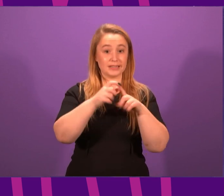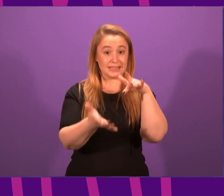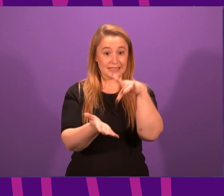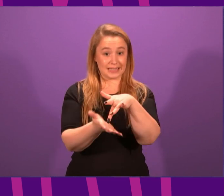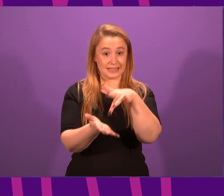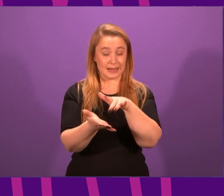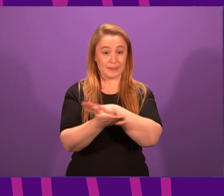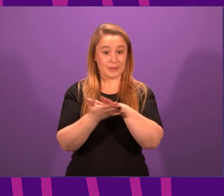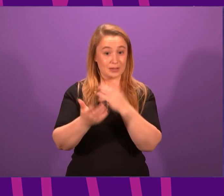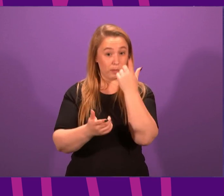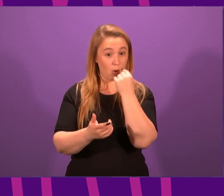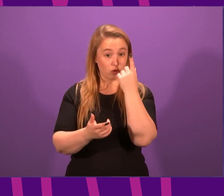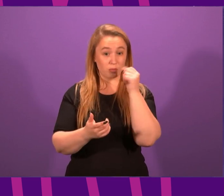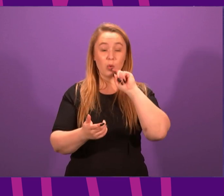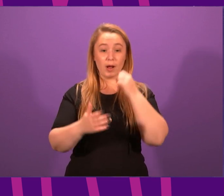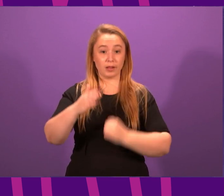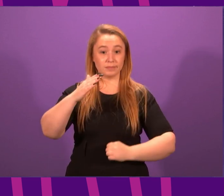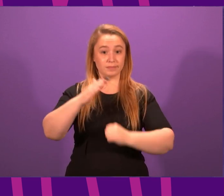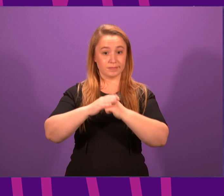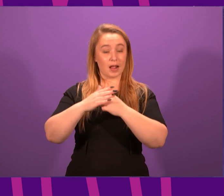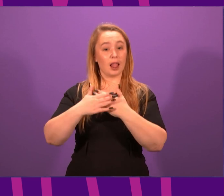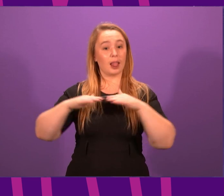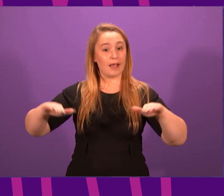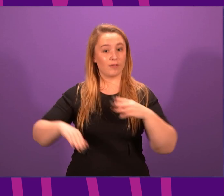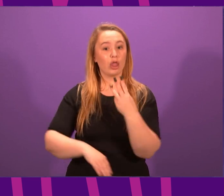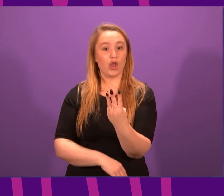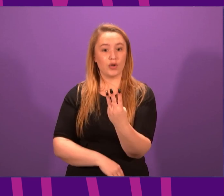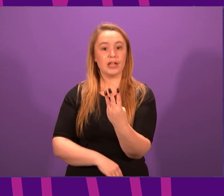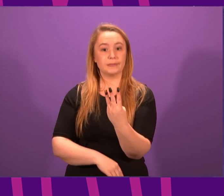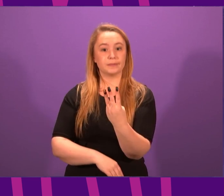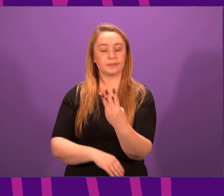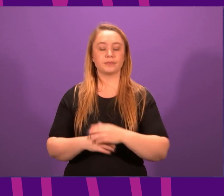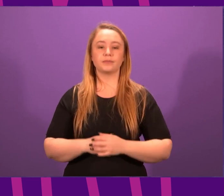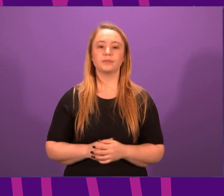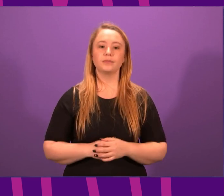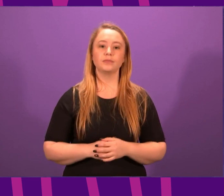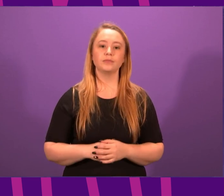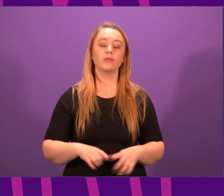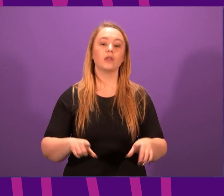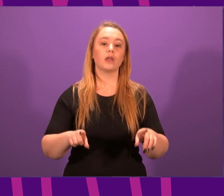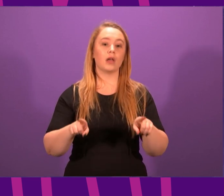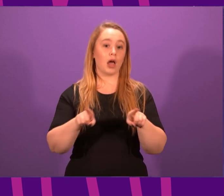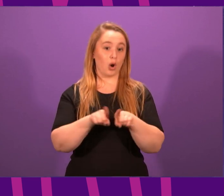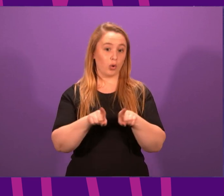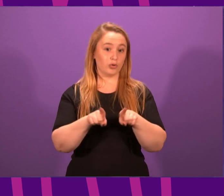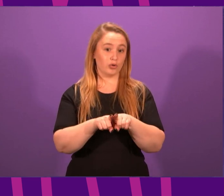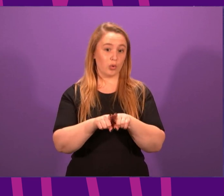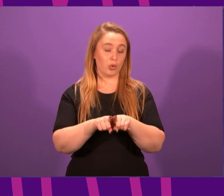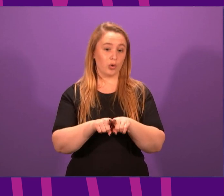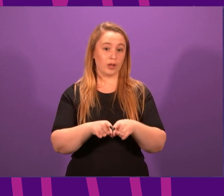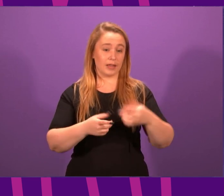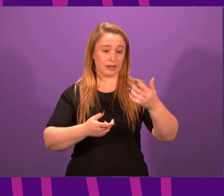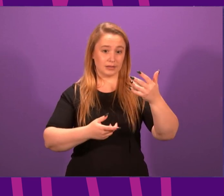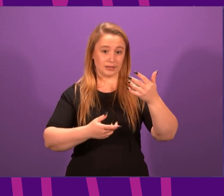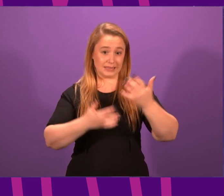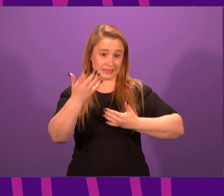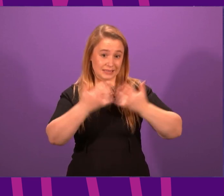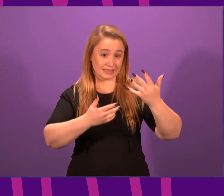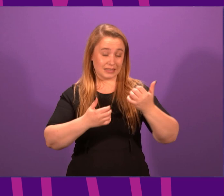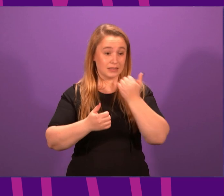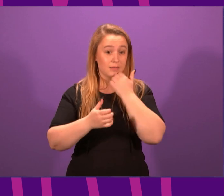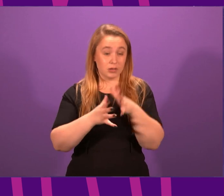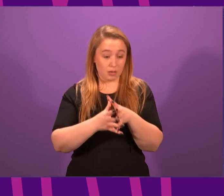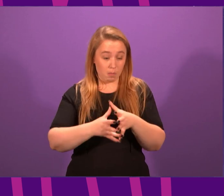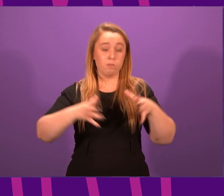it possible it will go to level three. And as has been reported, we are considering whether the very high rate of transmission